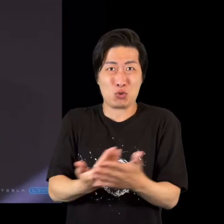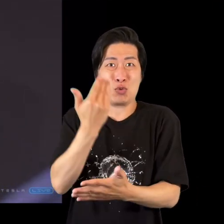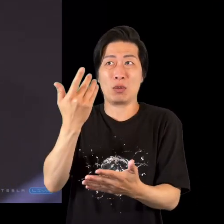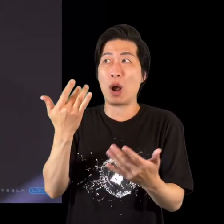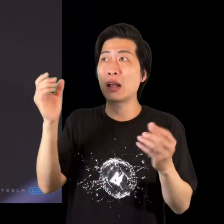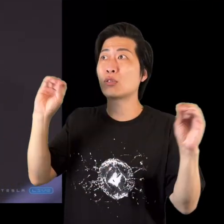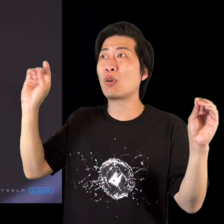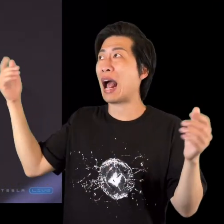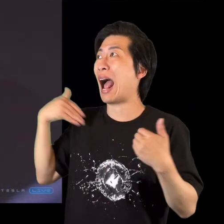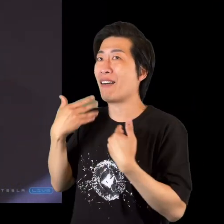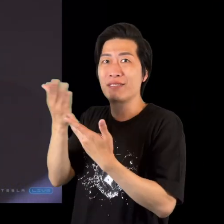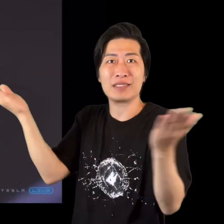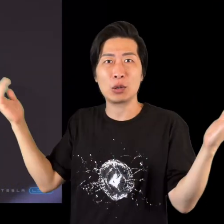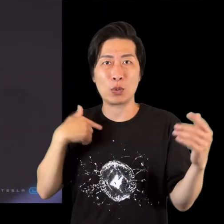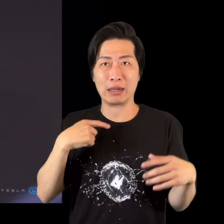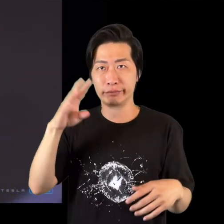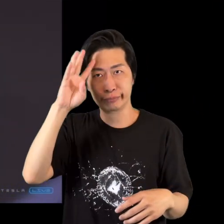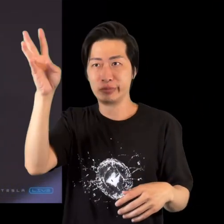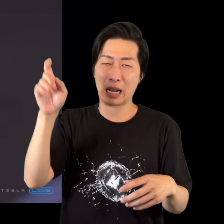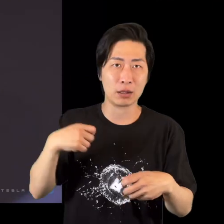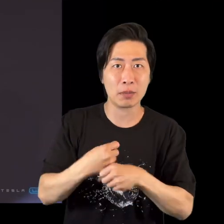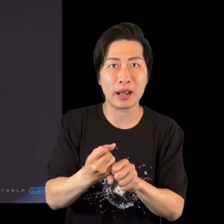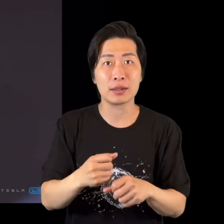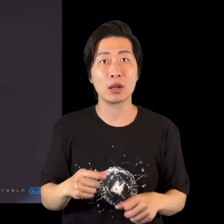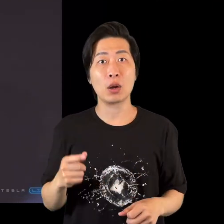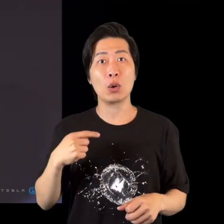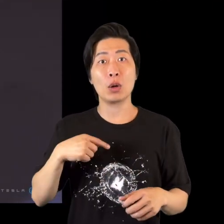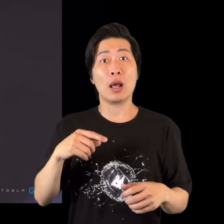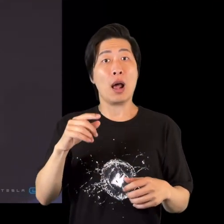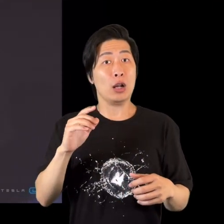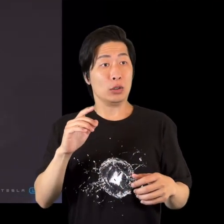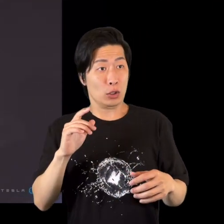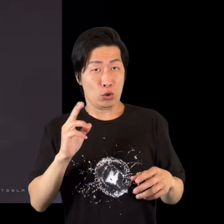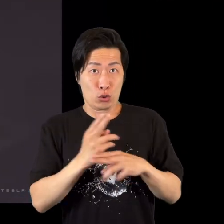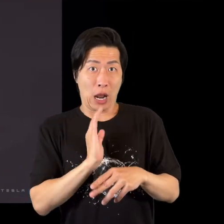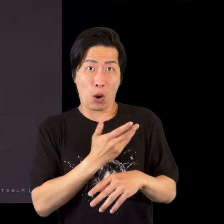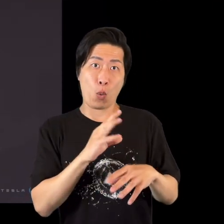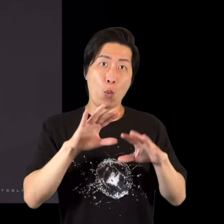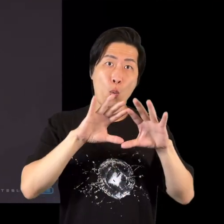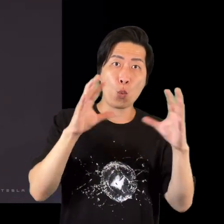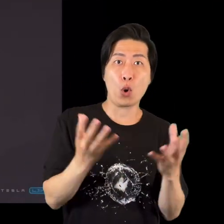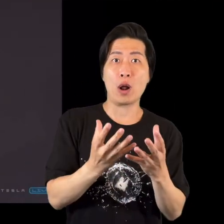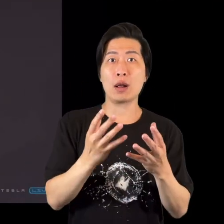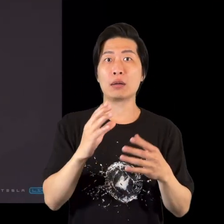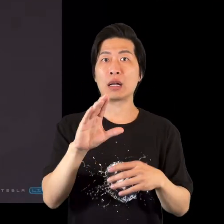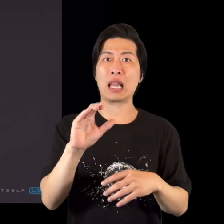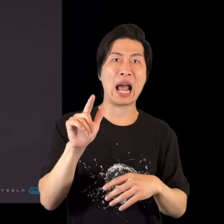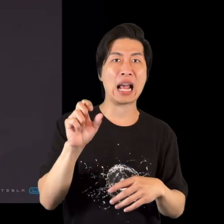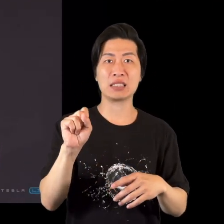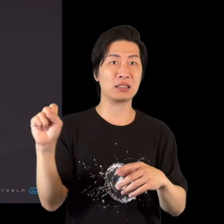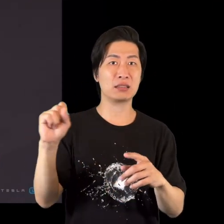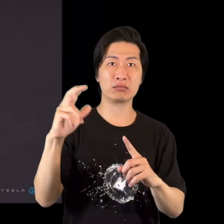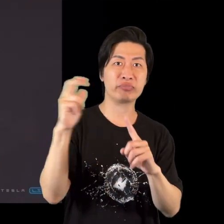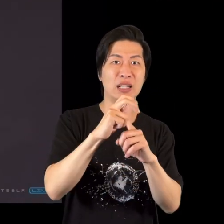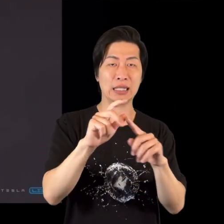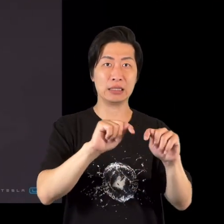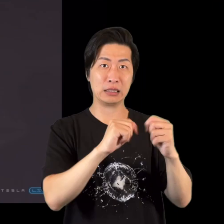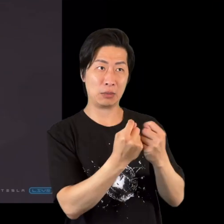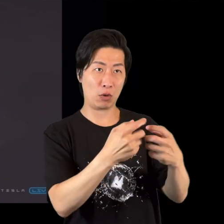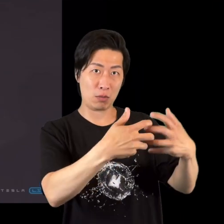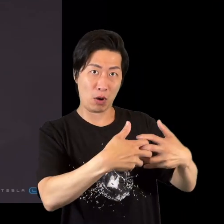different application from anything else that exists. So we took our world-class motor and power electronics team